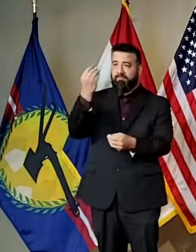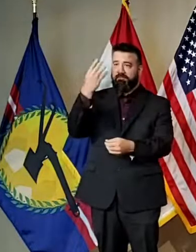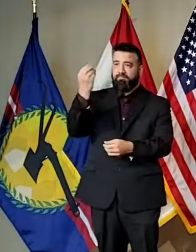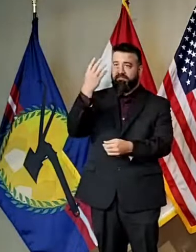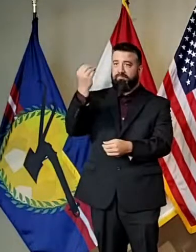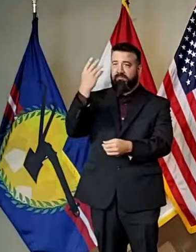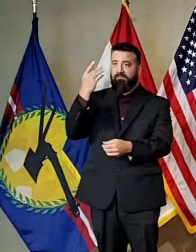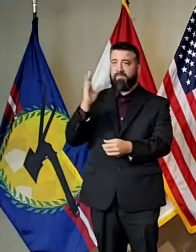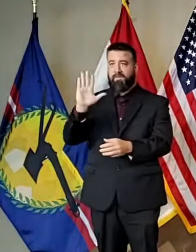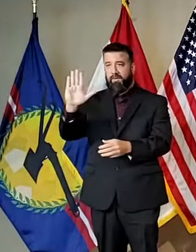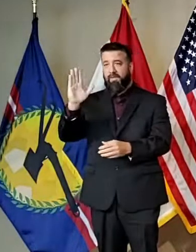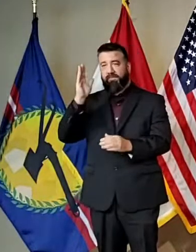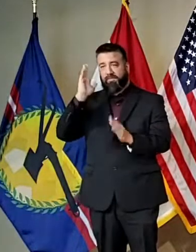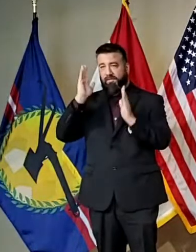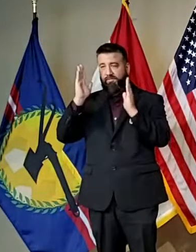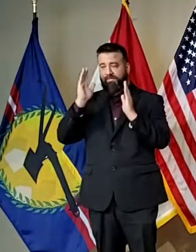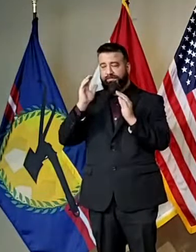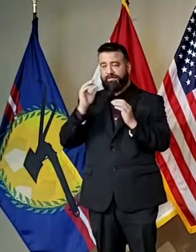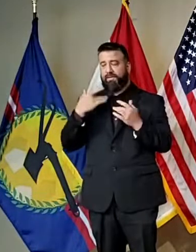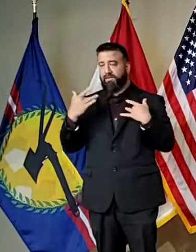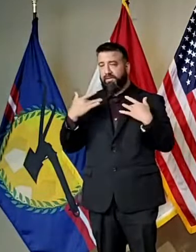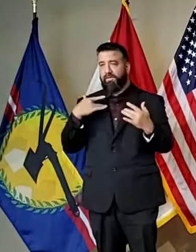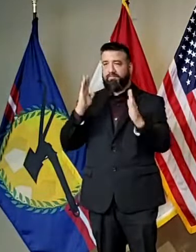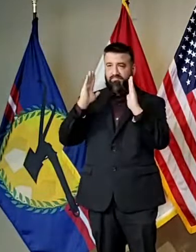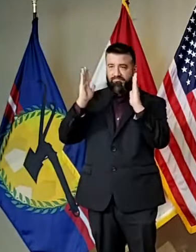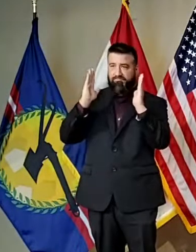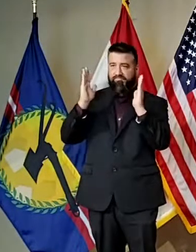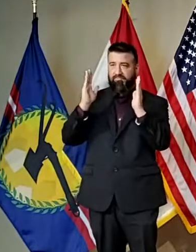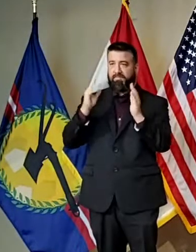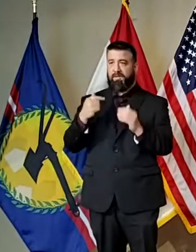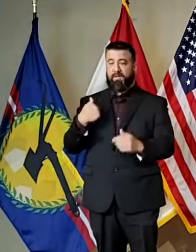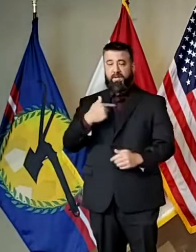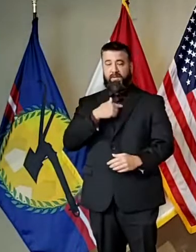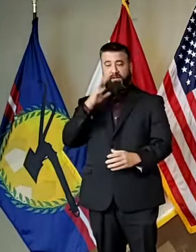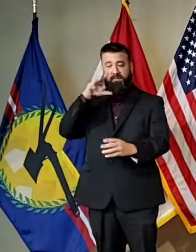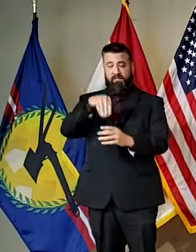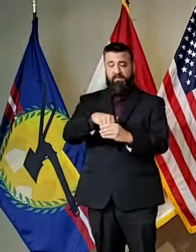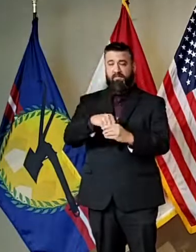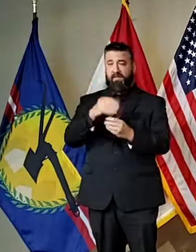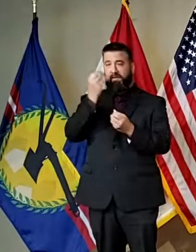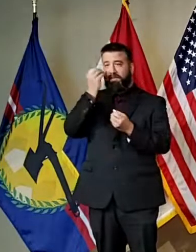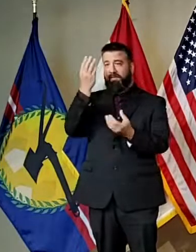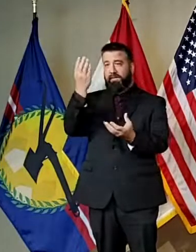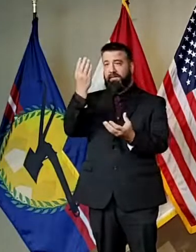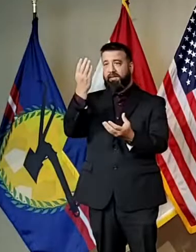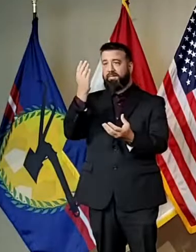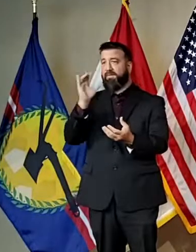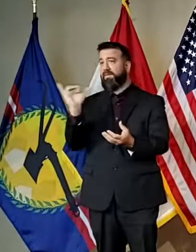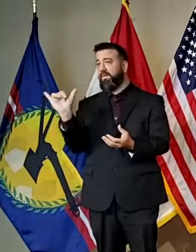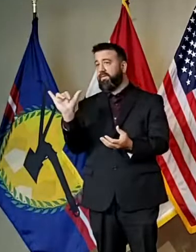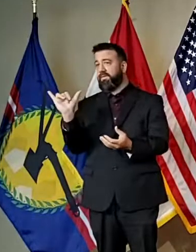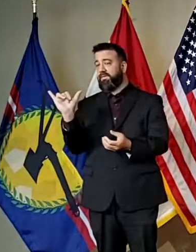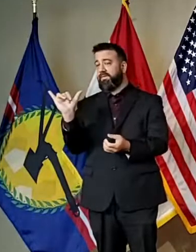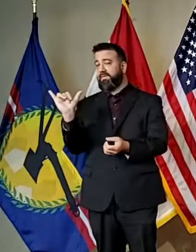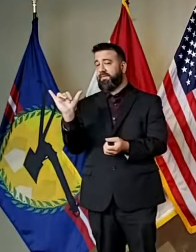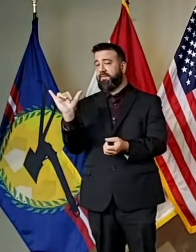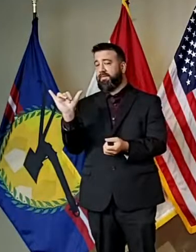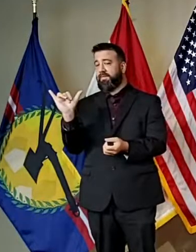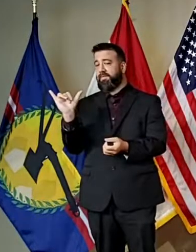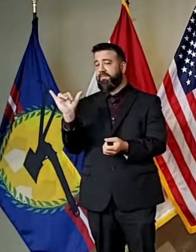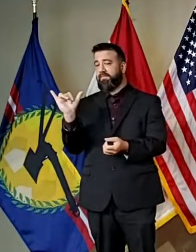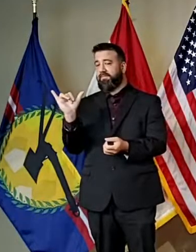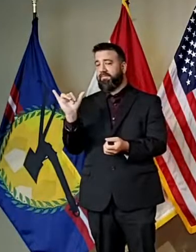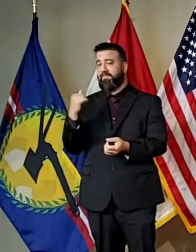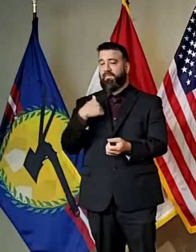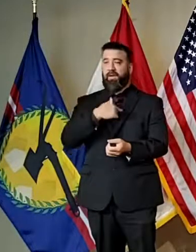have concerns, and we incorporate that information and advice along with the direction